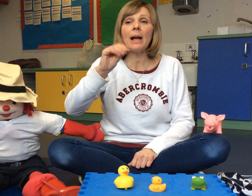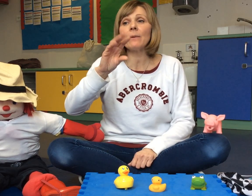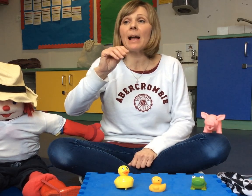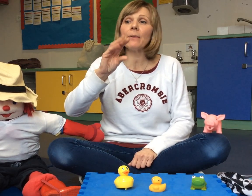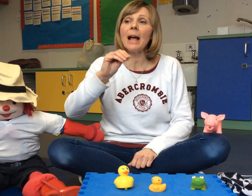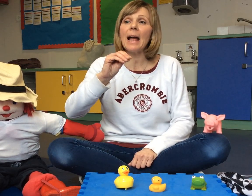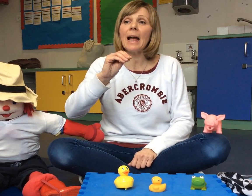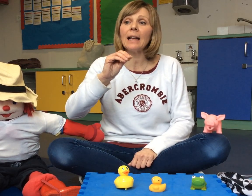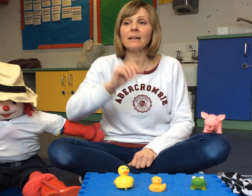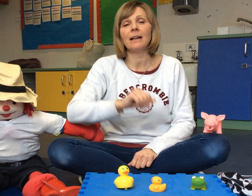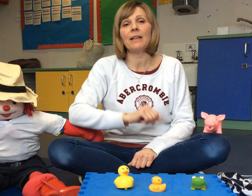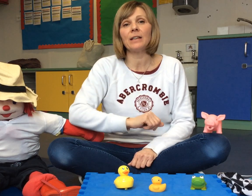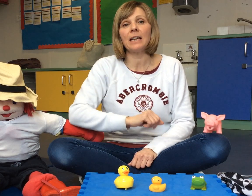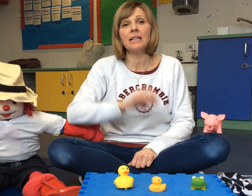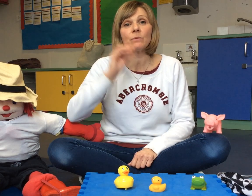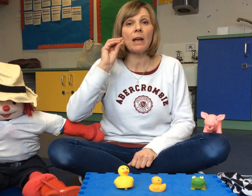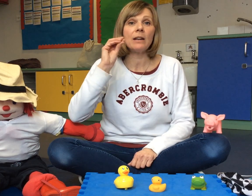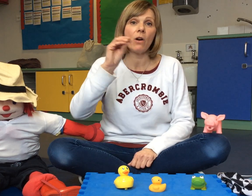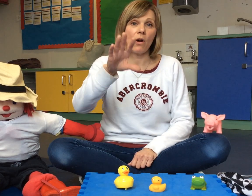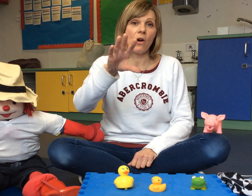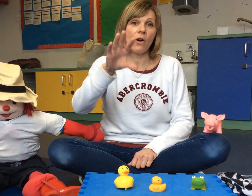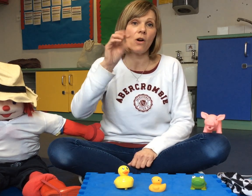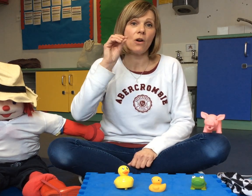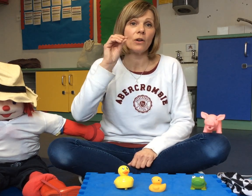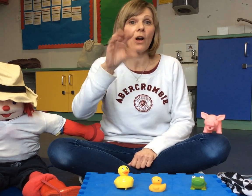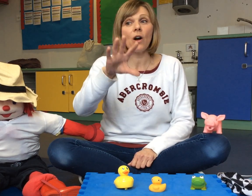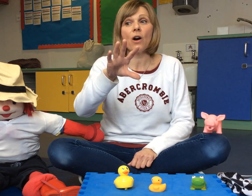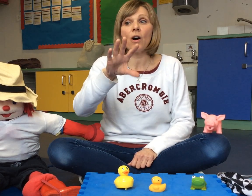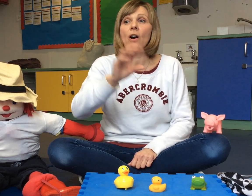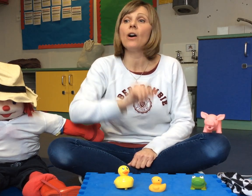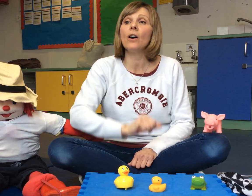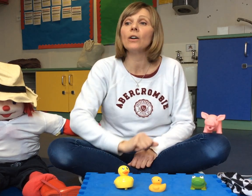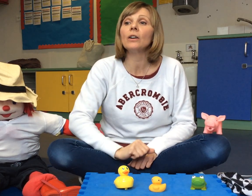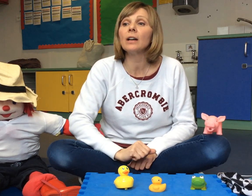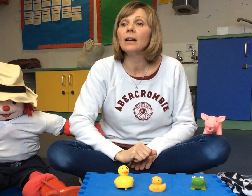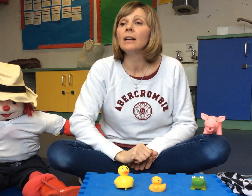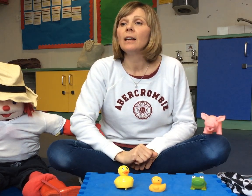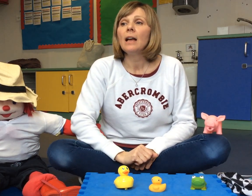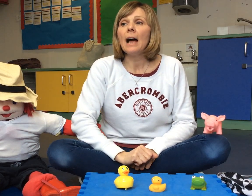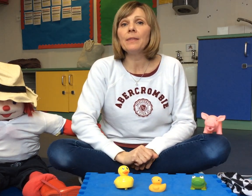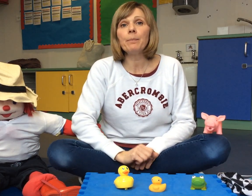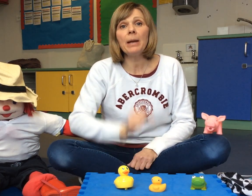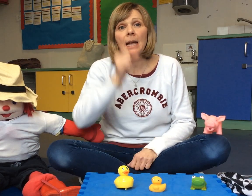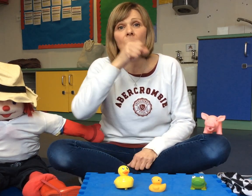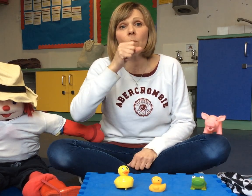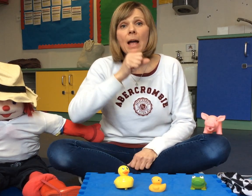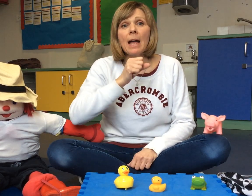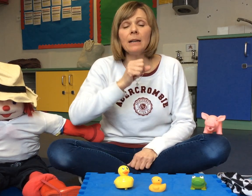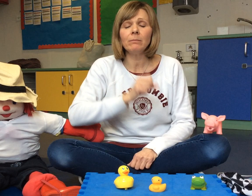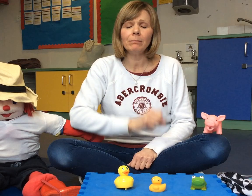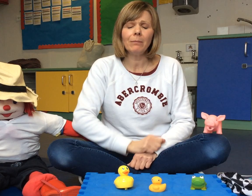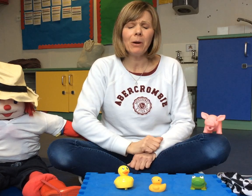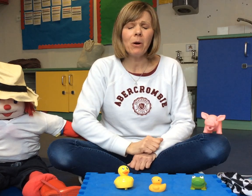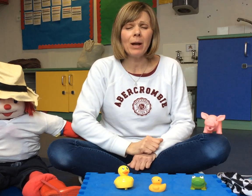quack, quack, quack. And the geese went honk, honk. And the pig went